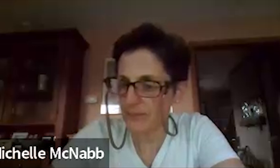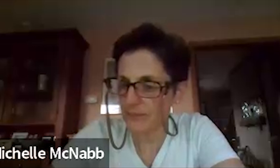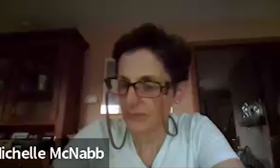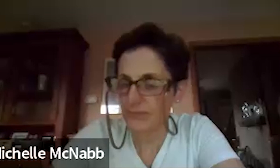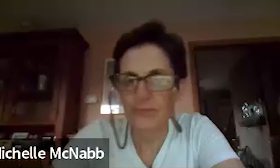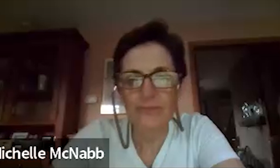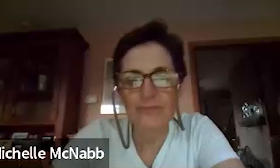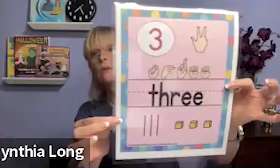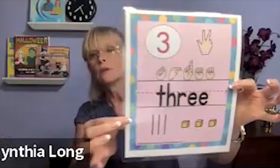be an actual